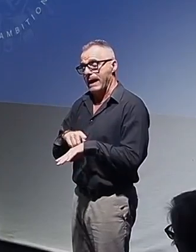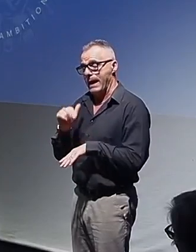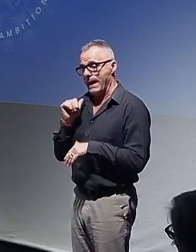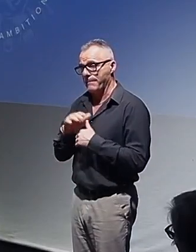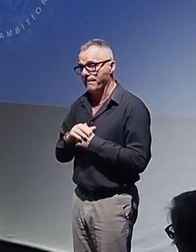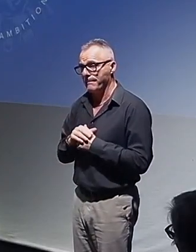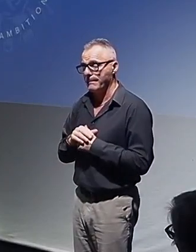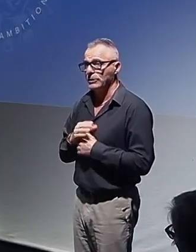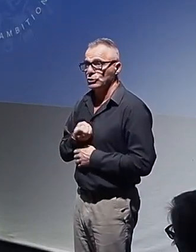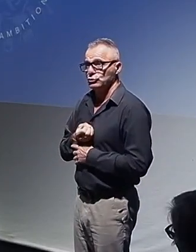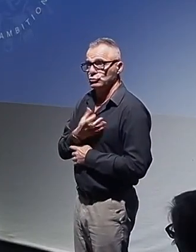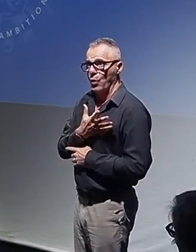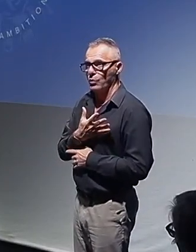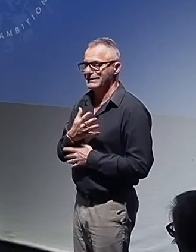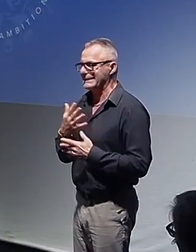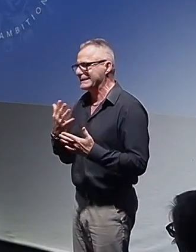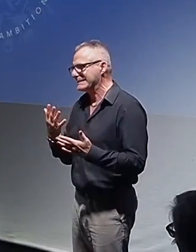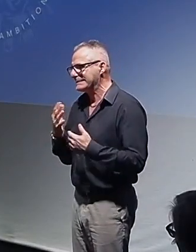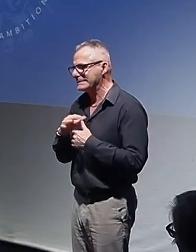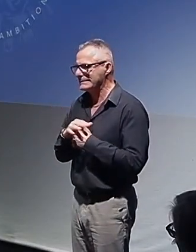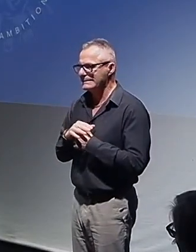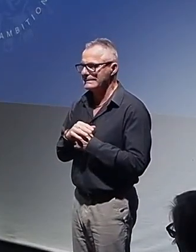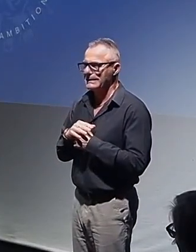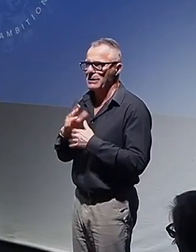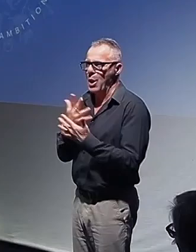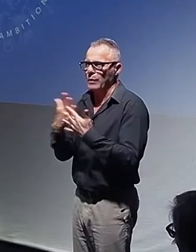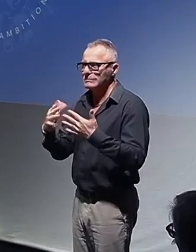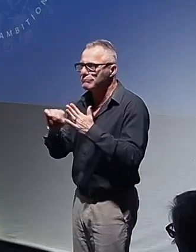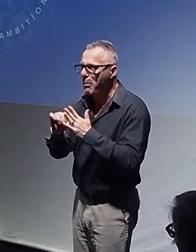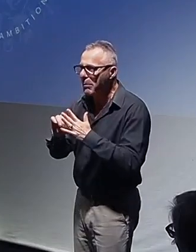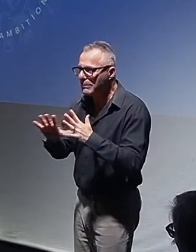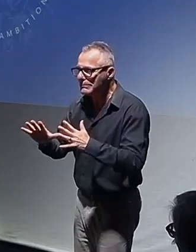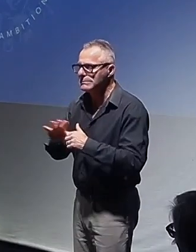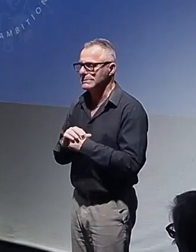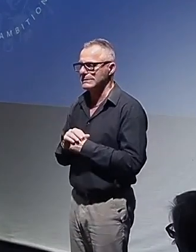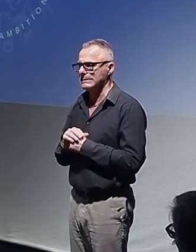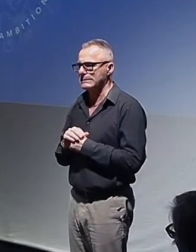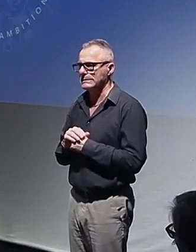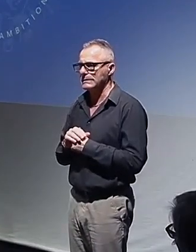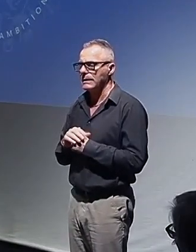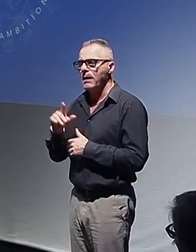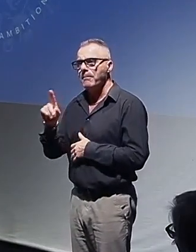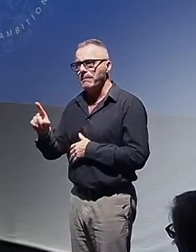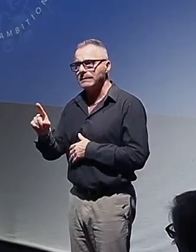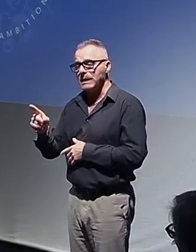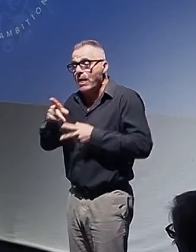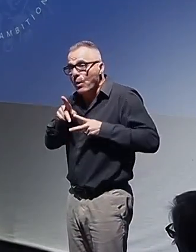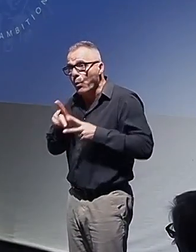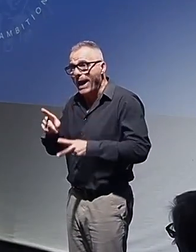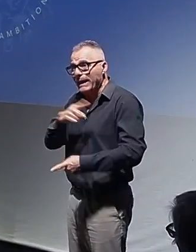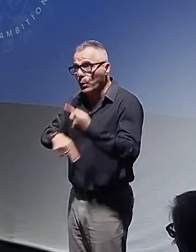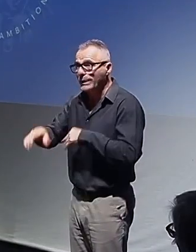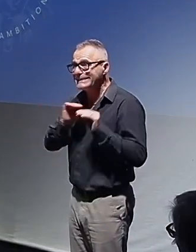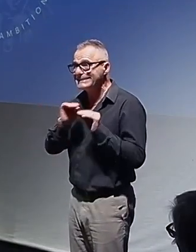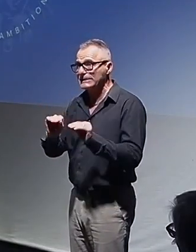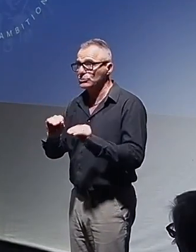and the Tories would be nasty to him, and they'd heckle him, going, "You don't know what you're saying," and stuff. But the way we teach stammering therapy is